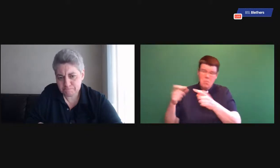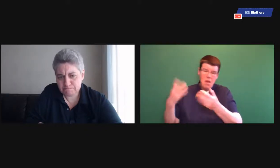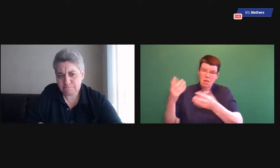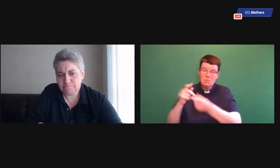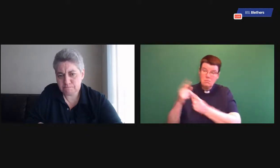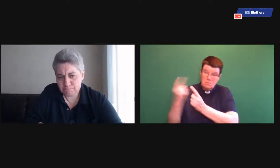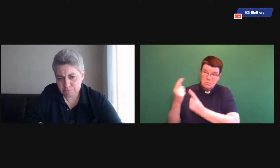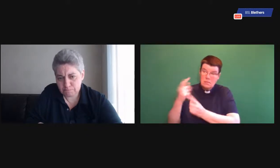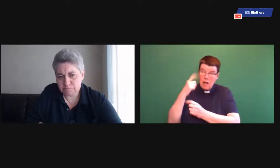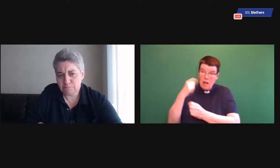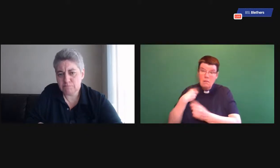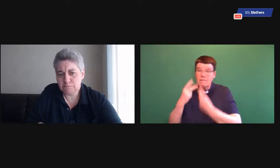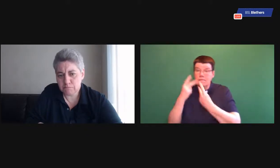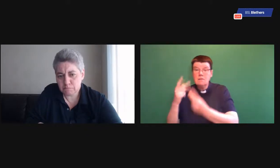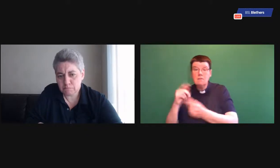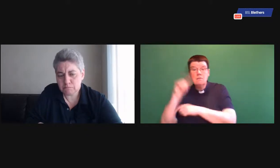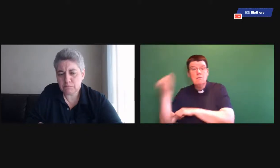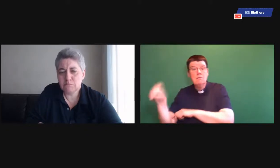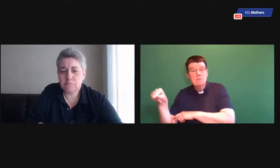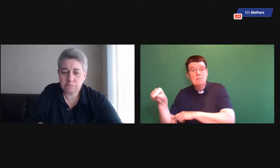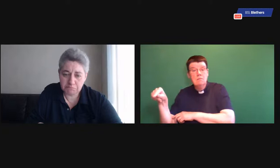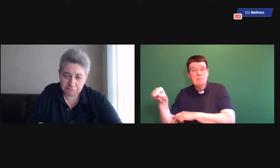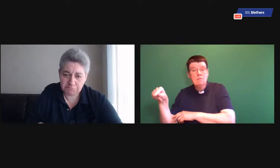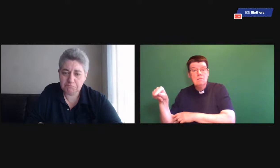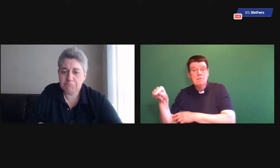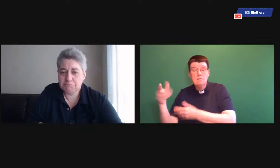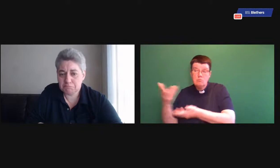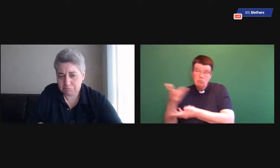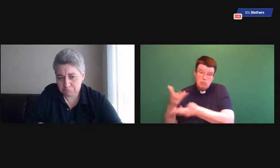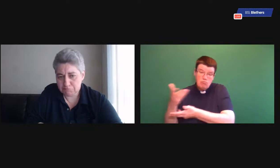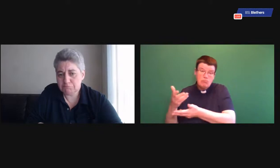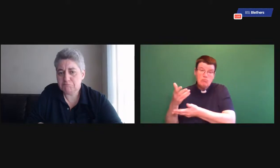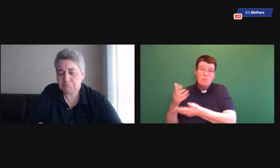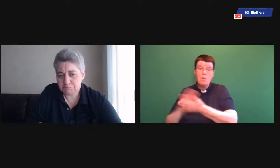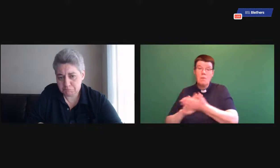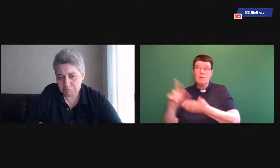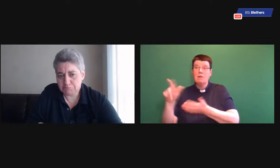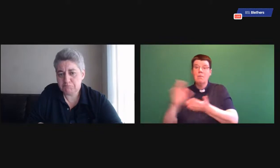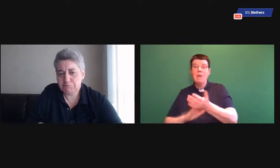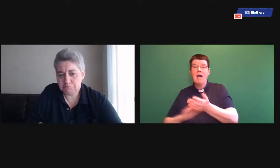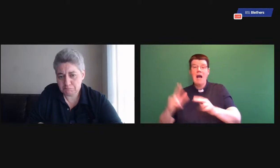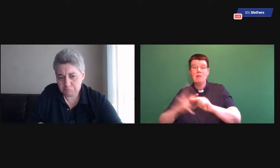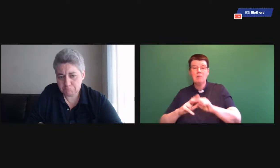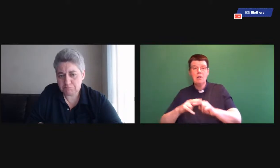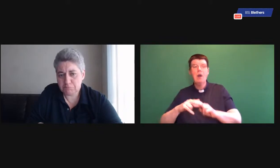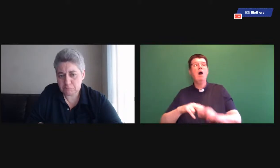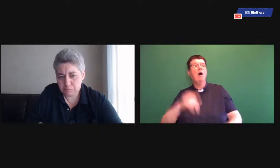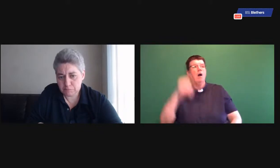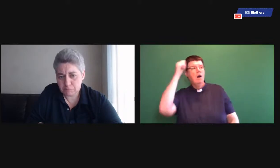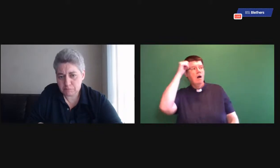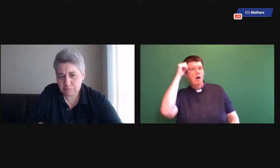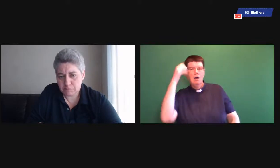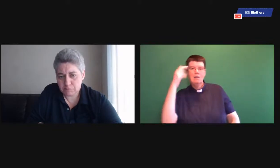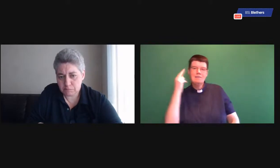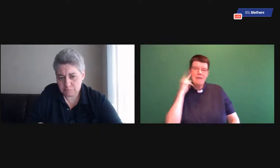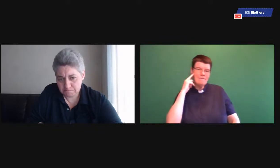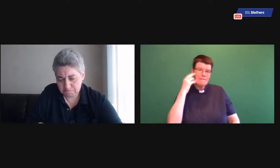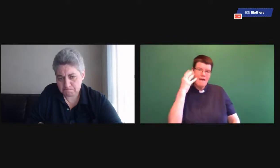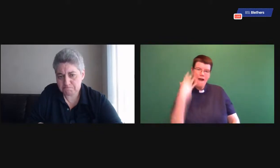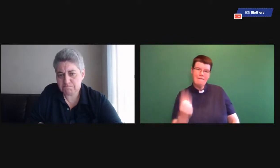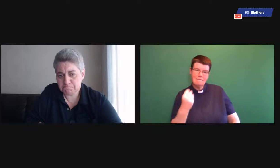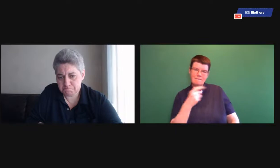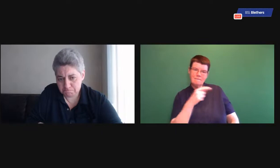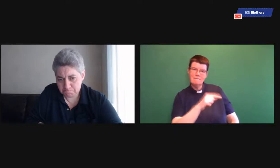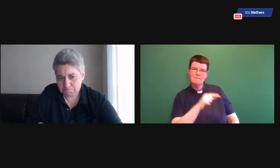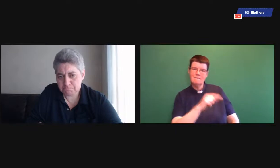you know, and maybe build up a relationship and see whether maybe NDCS would allow me to come to maybe some of their